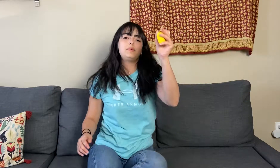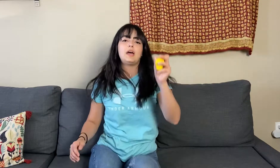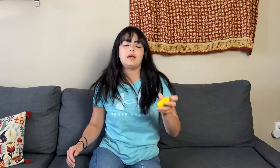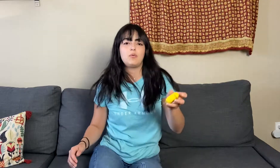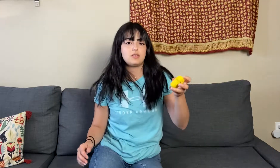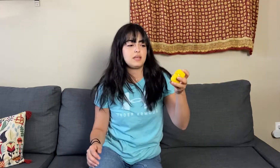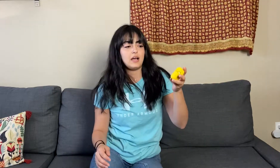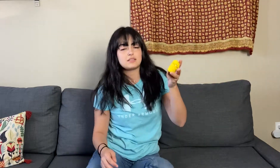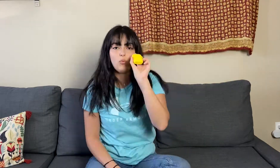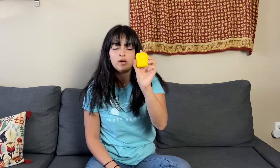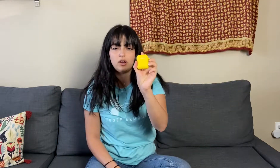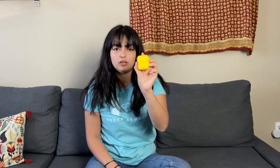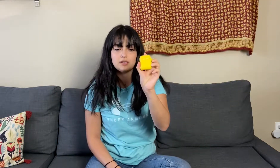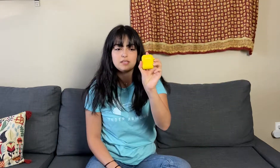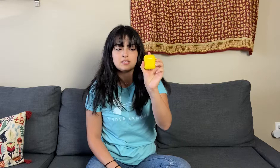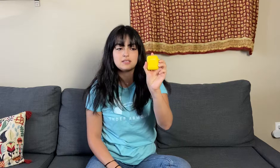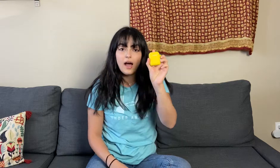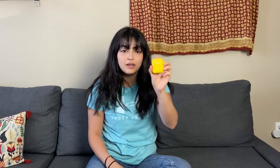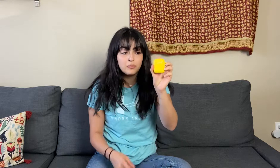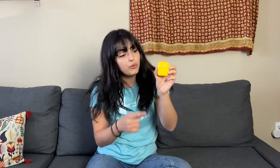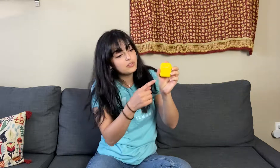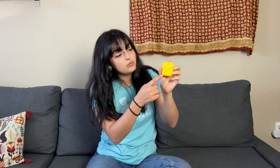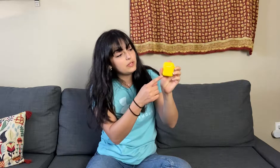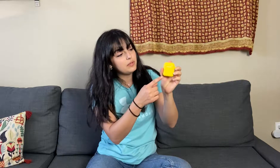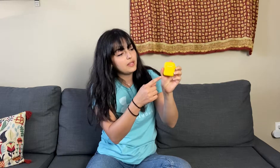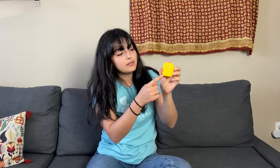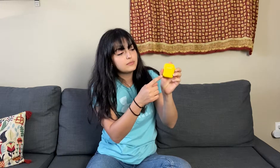and I want to ask, what color is this? I could point to it and be like,